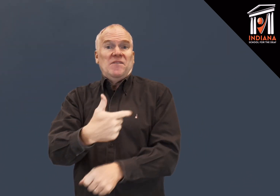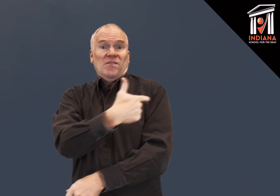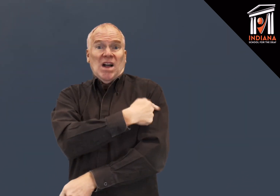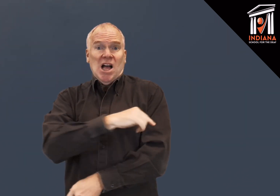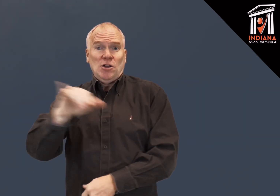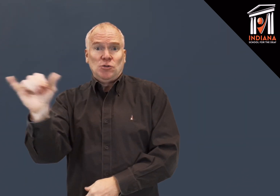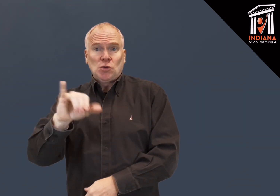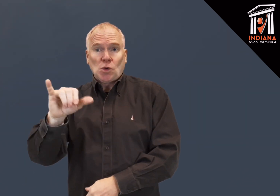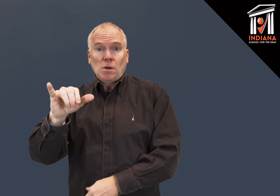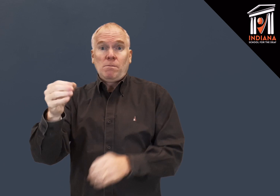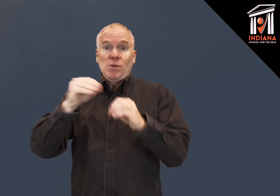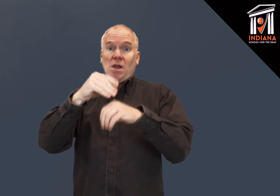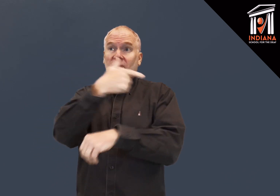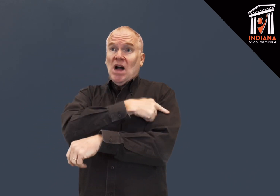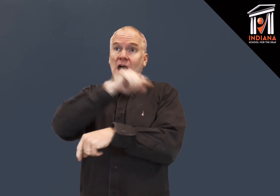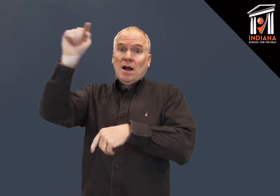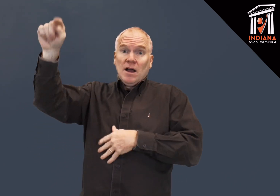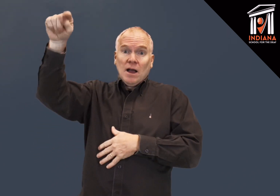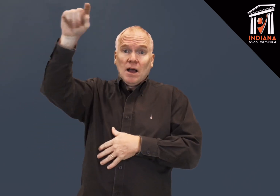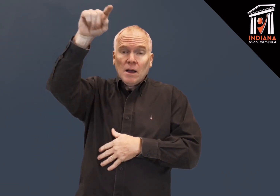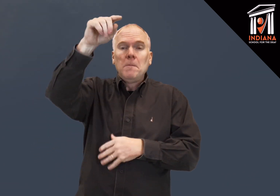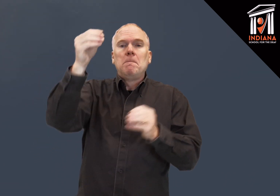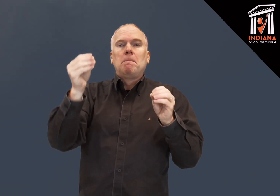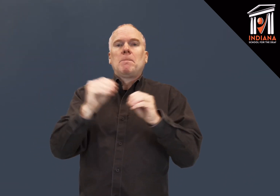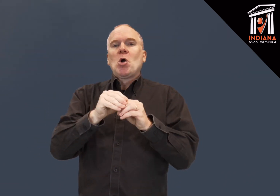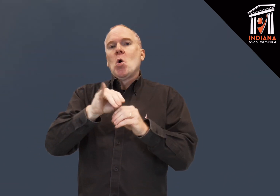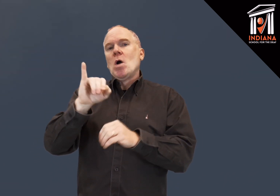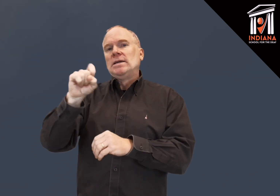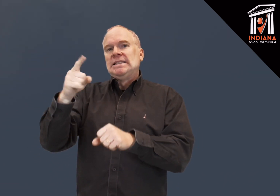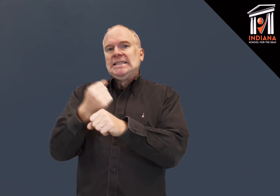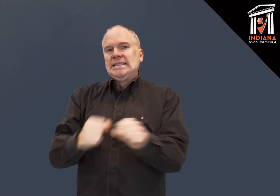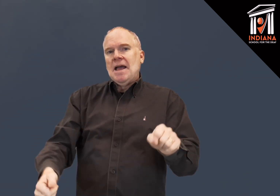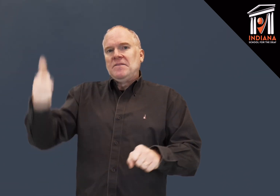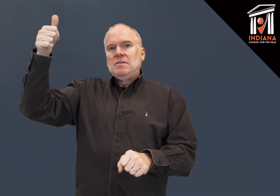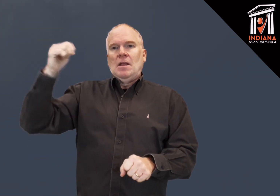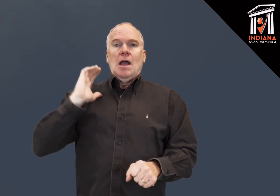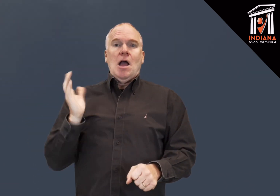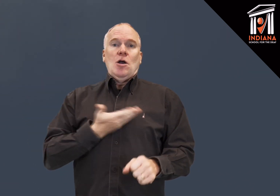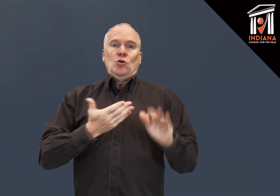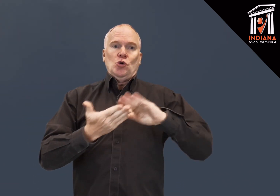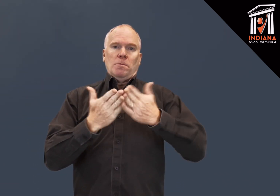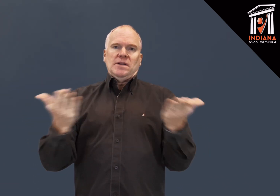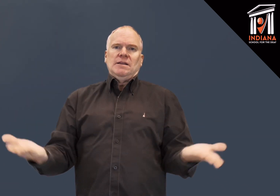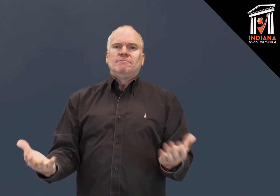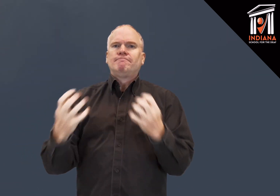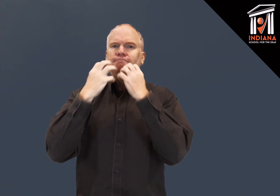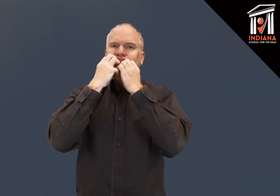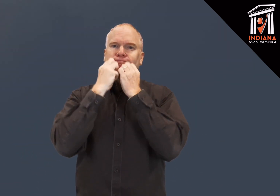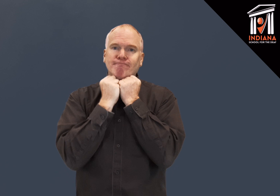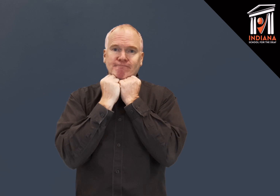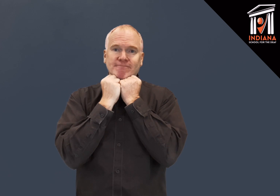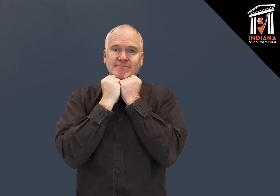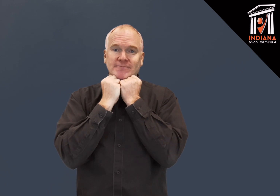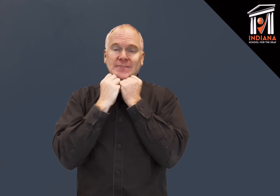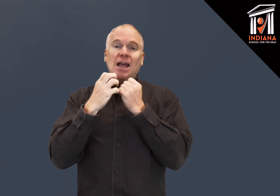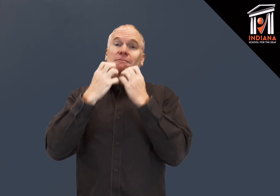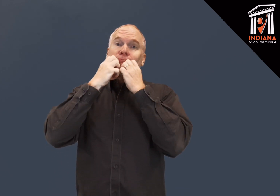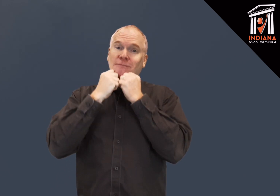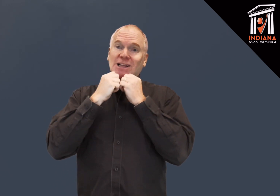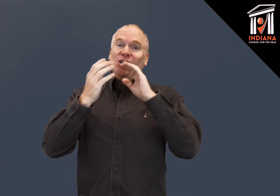safe. Hopefully, our ISD parents will get vaccinated as well, which will keep all of the ISD community safe